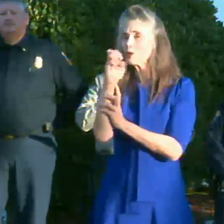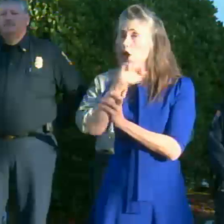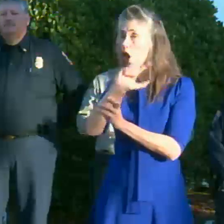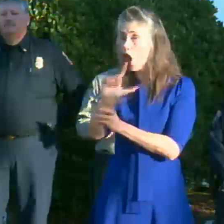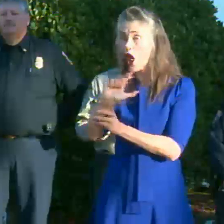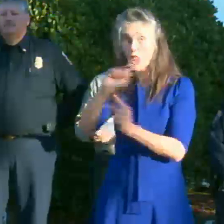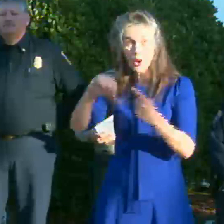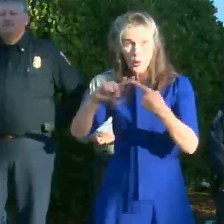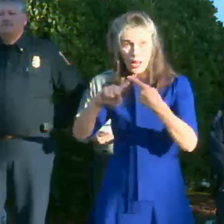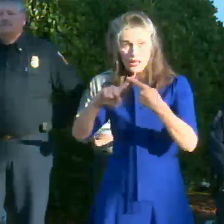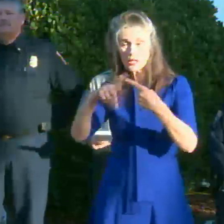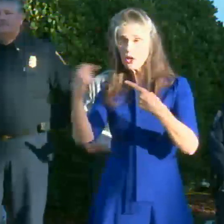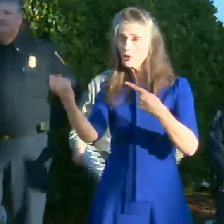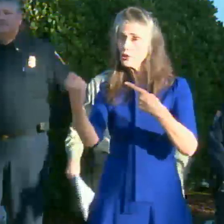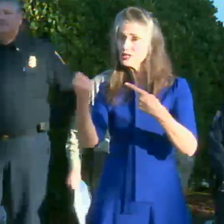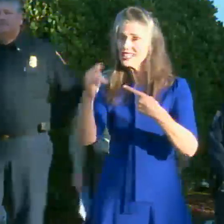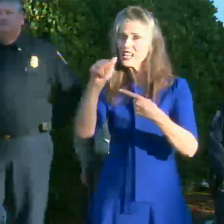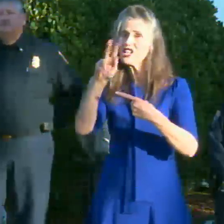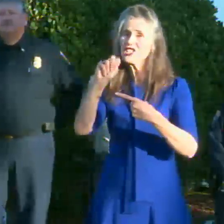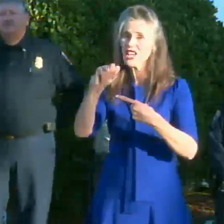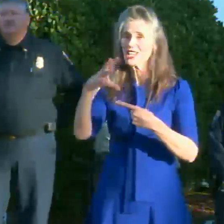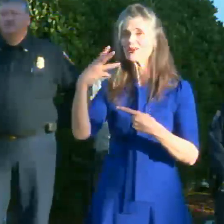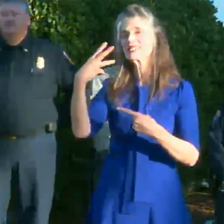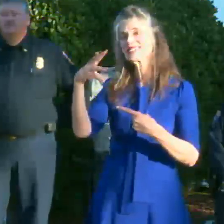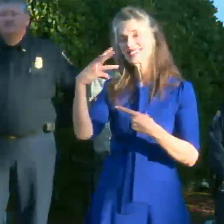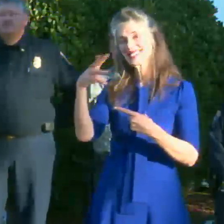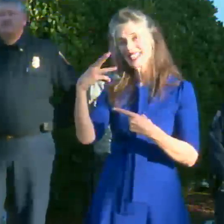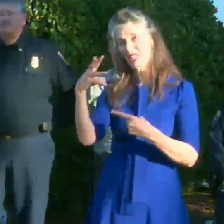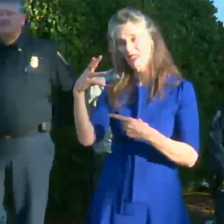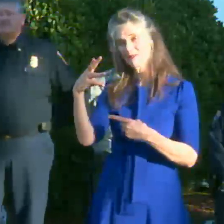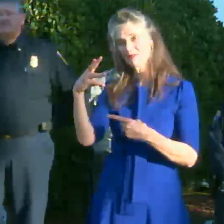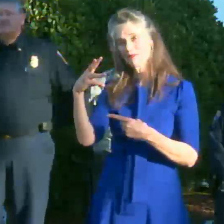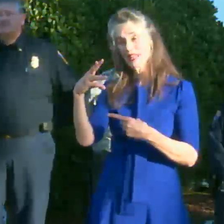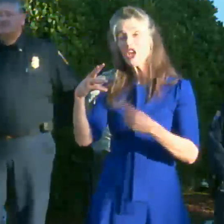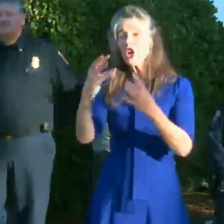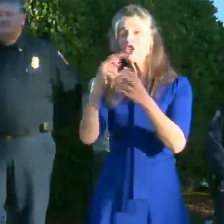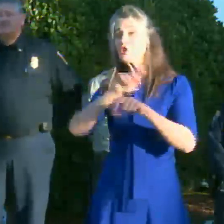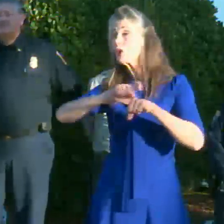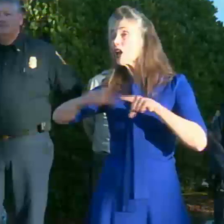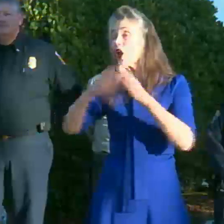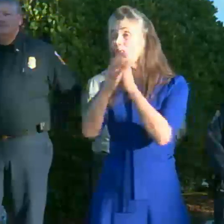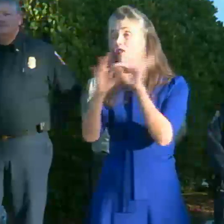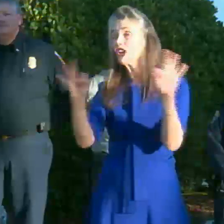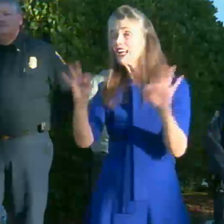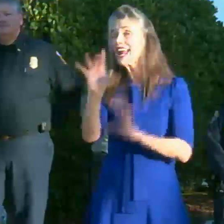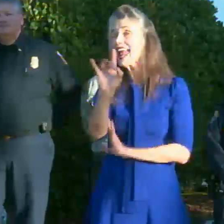January 16th. The toll-free number